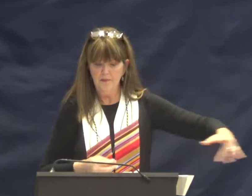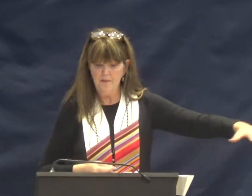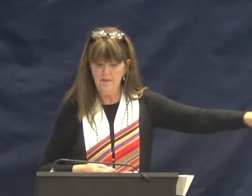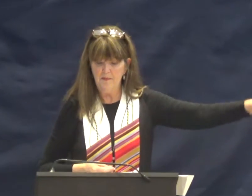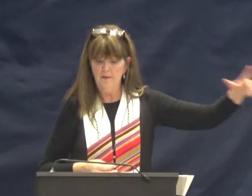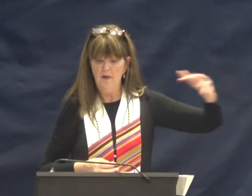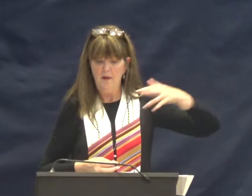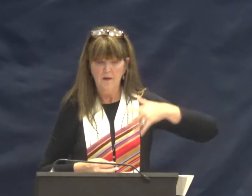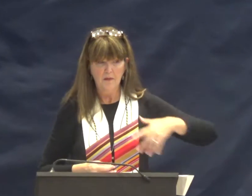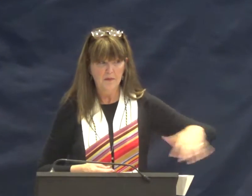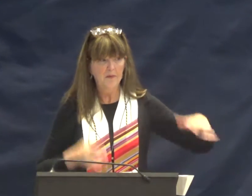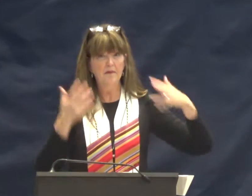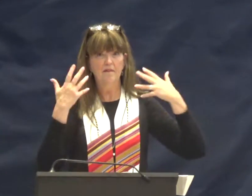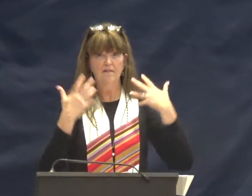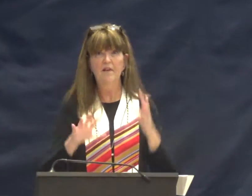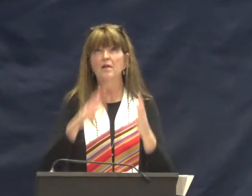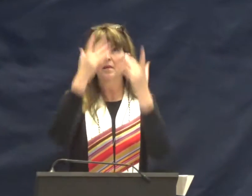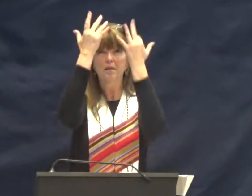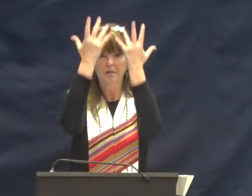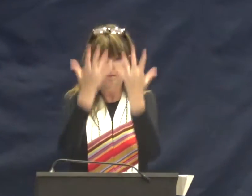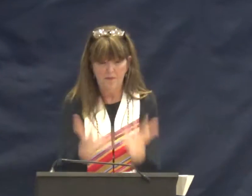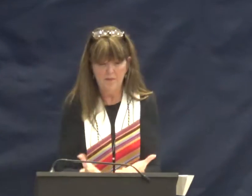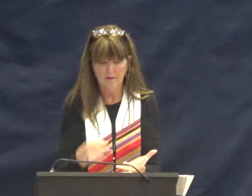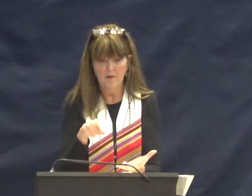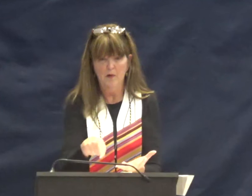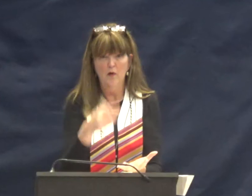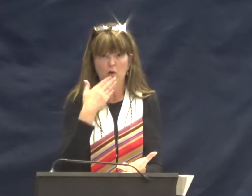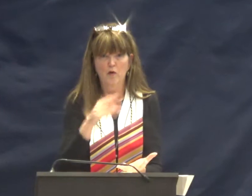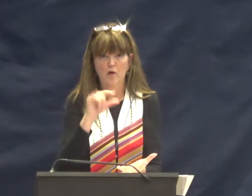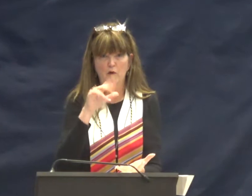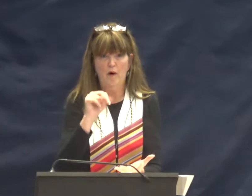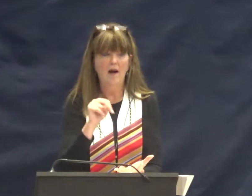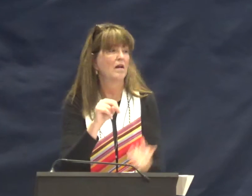So the good will be kept and the chaff will be discarded.